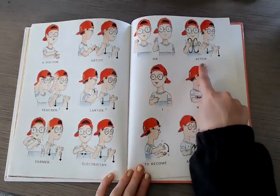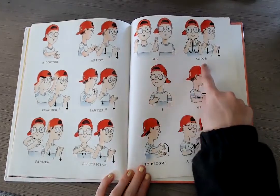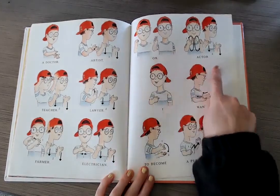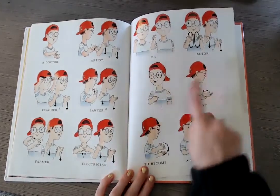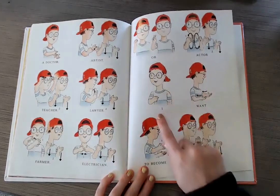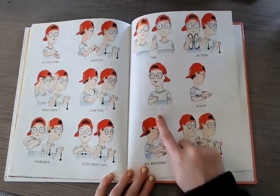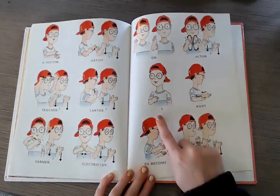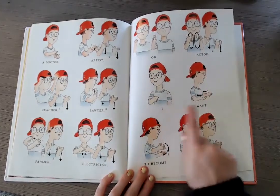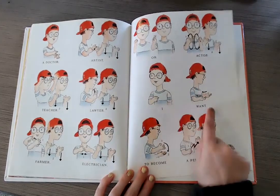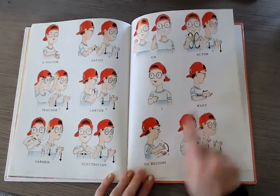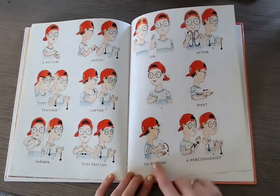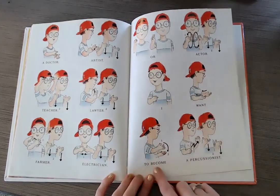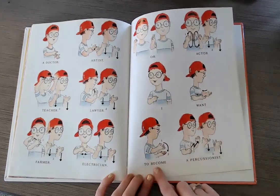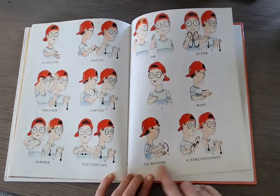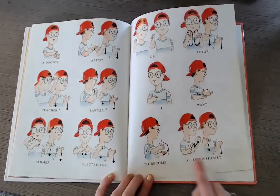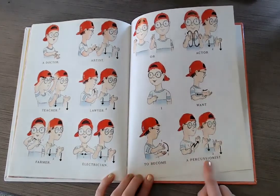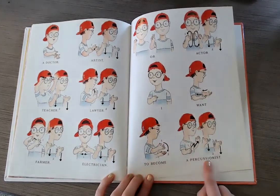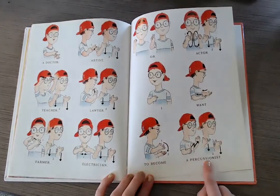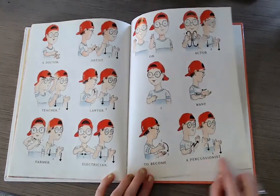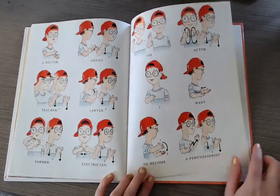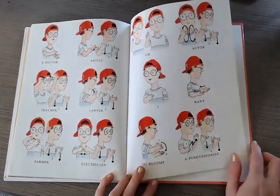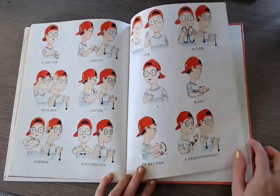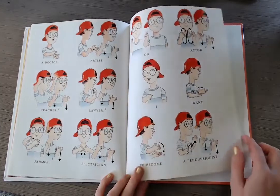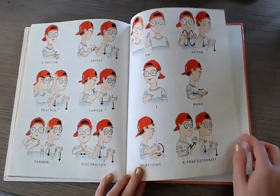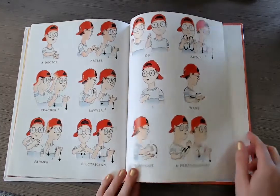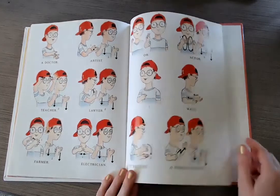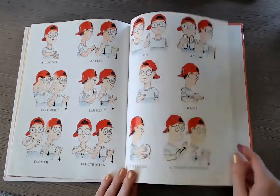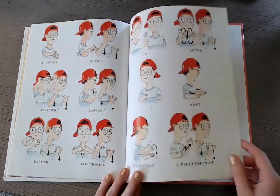actor. I want to become a percussionist.